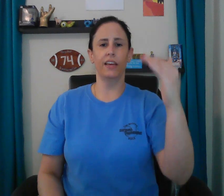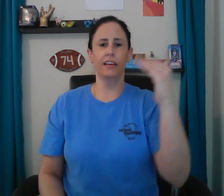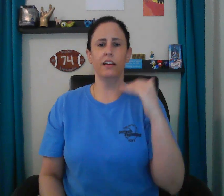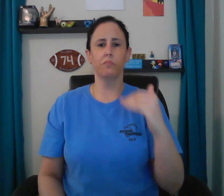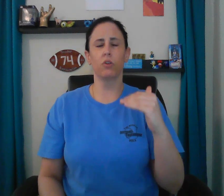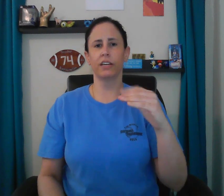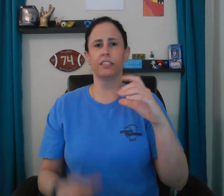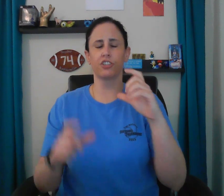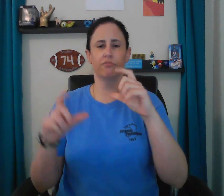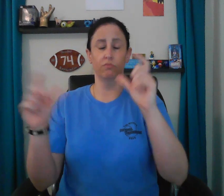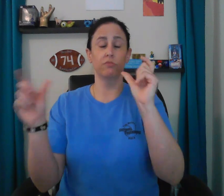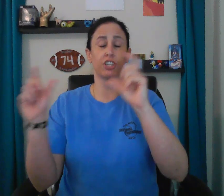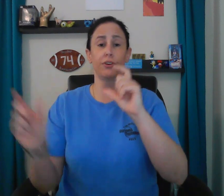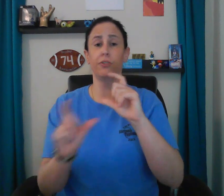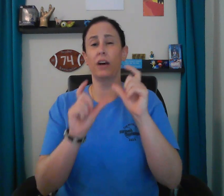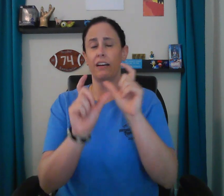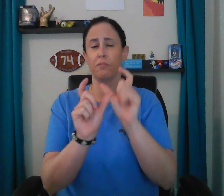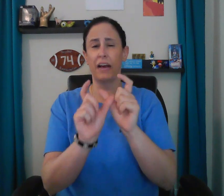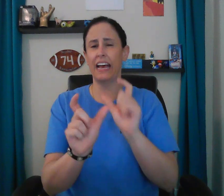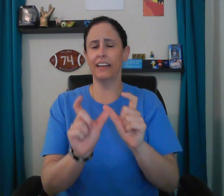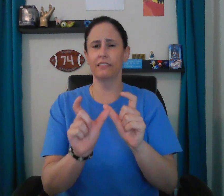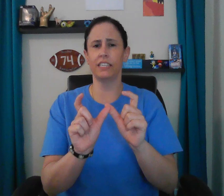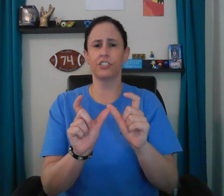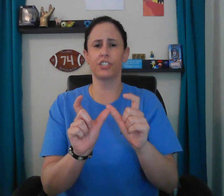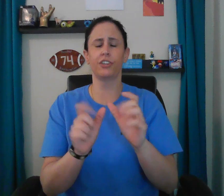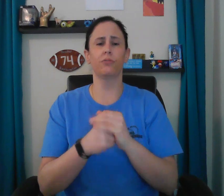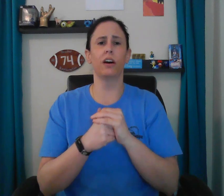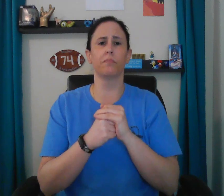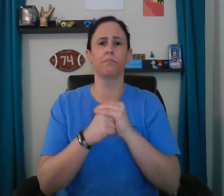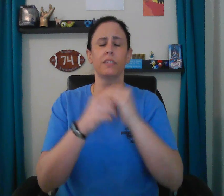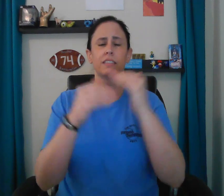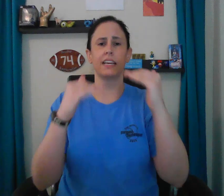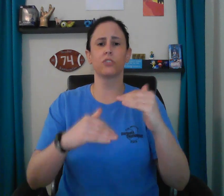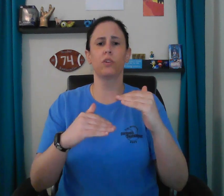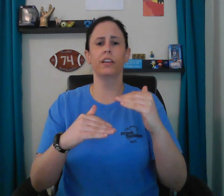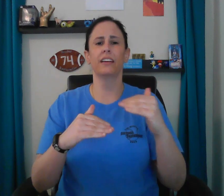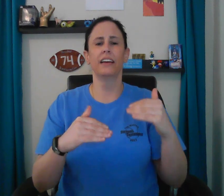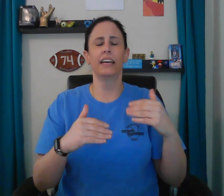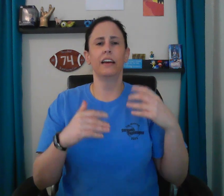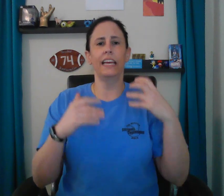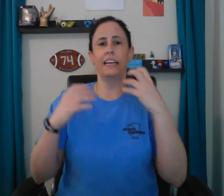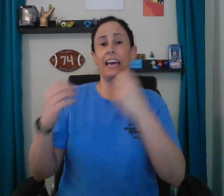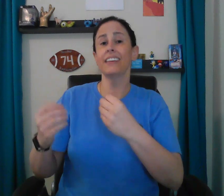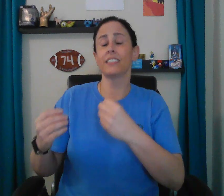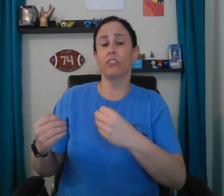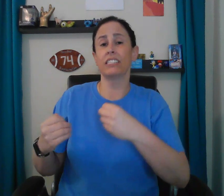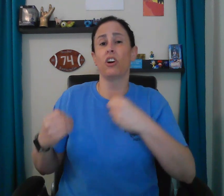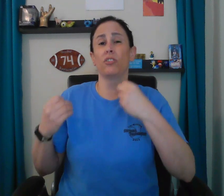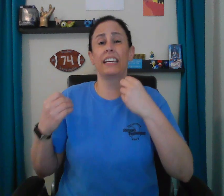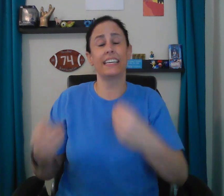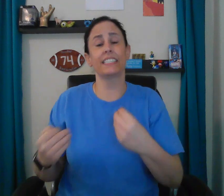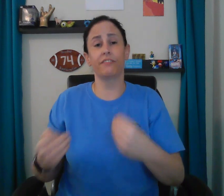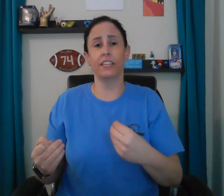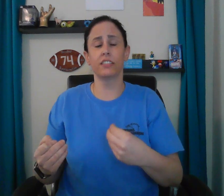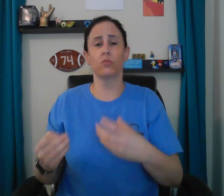Then I'm going to show you, I added these two, this next one. In ASL, it's called Kiss Fist.